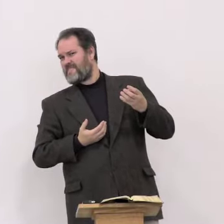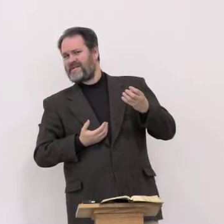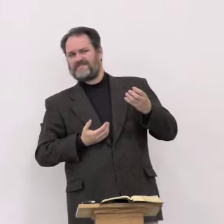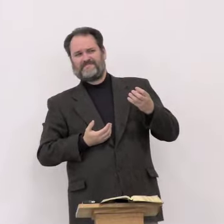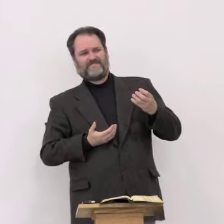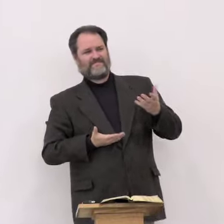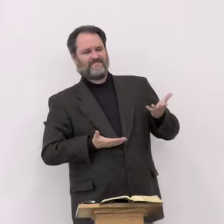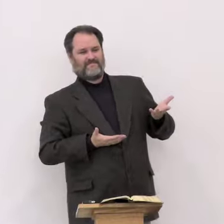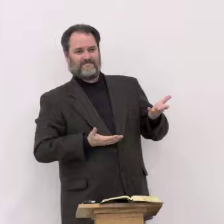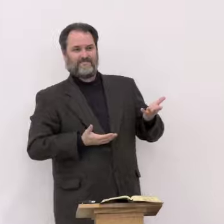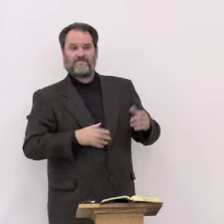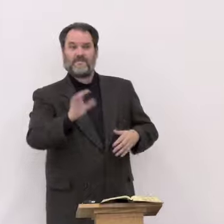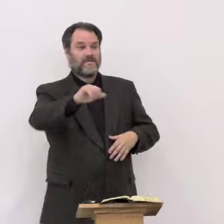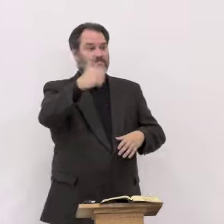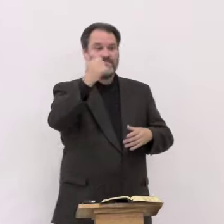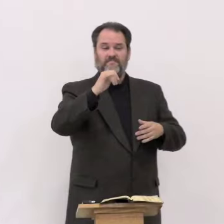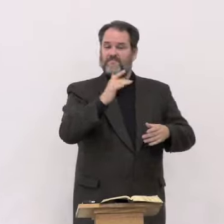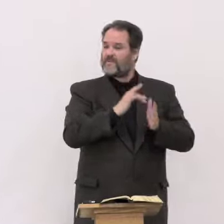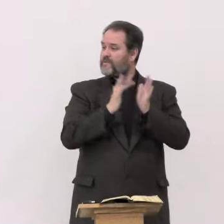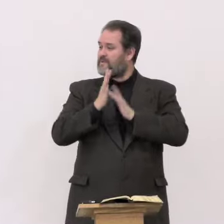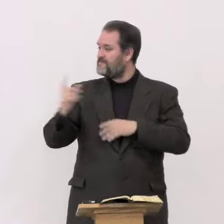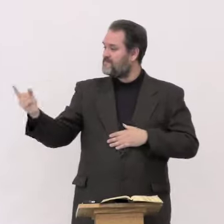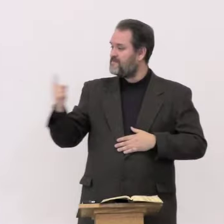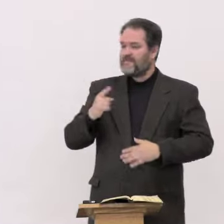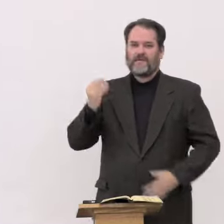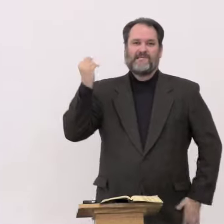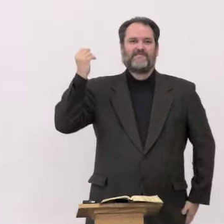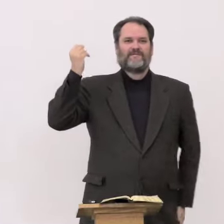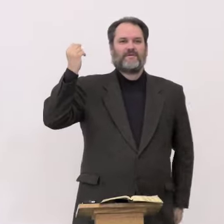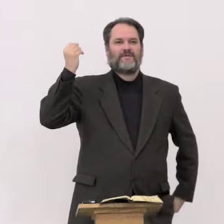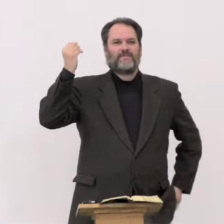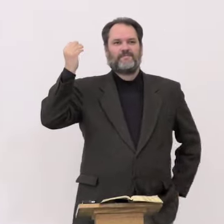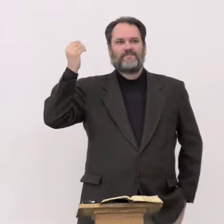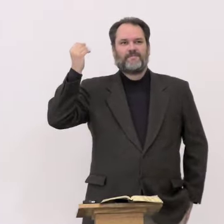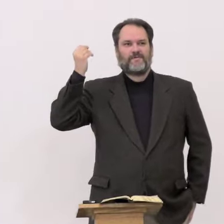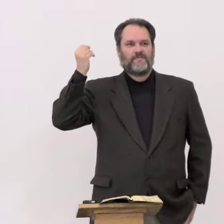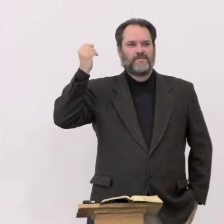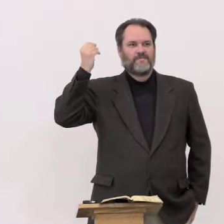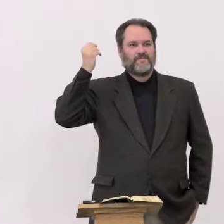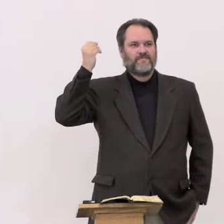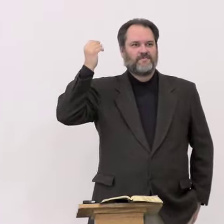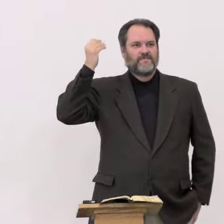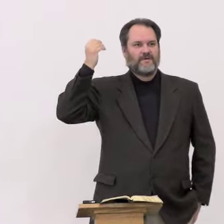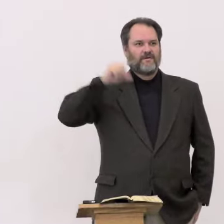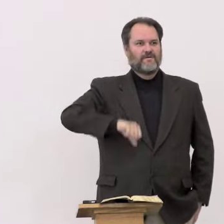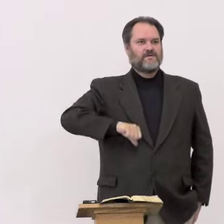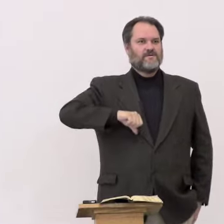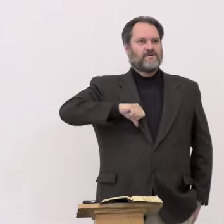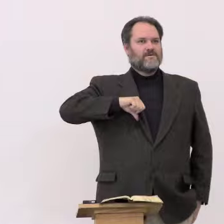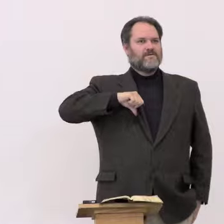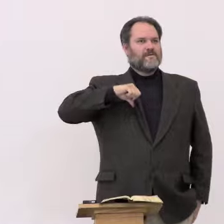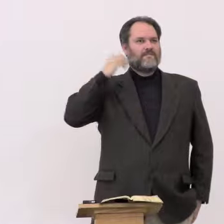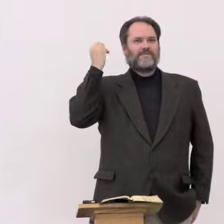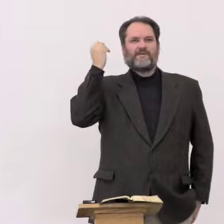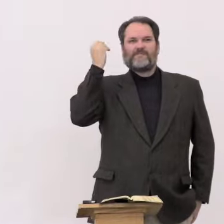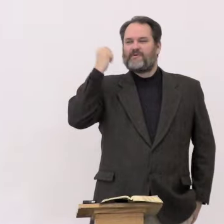Now, this fruit is awful. Just like some other Christians, they're always talking about money. He's always greedy. He's always